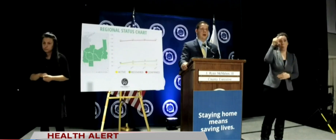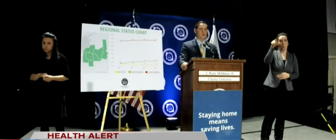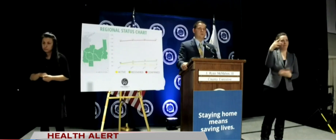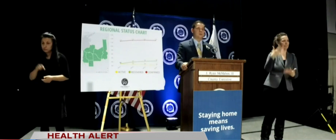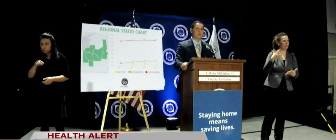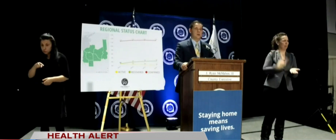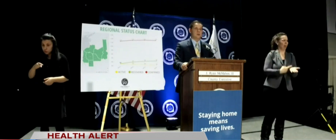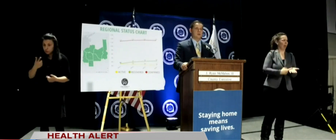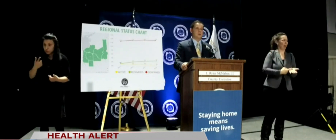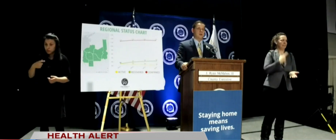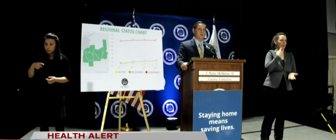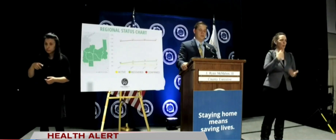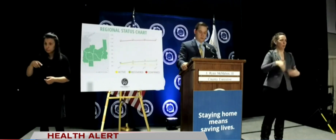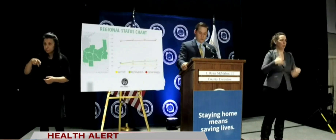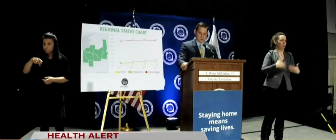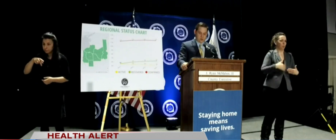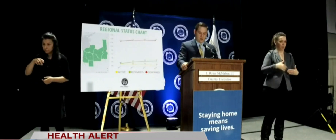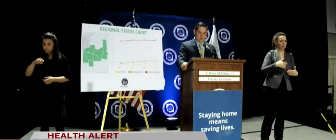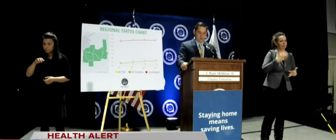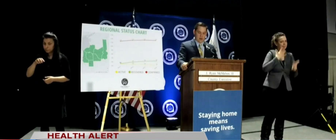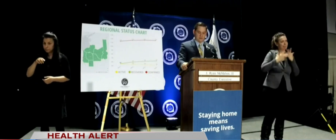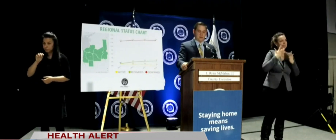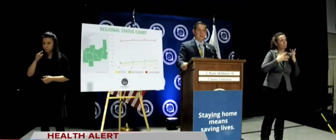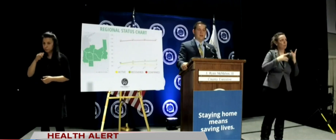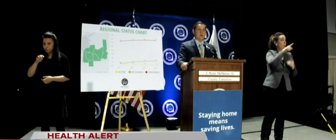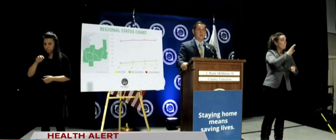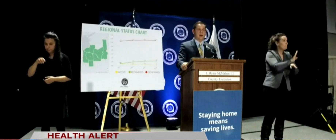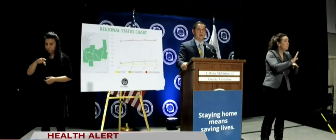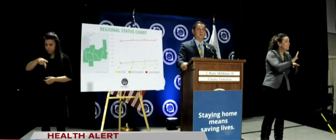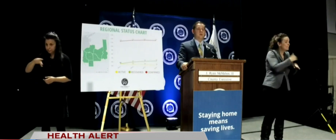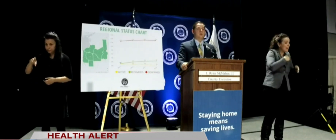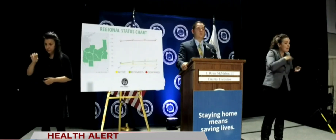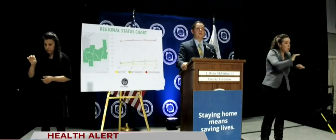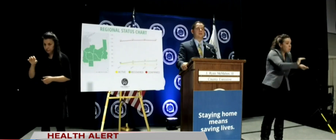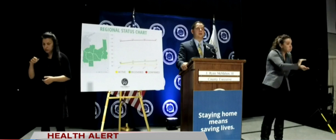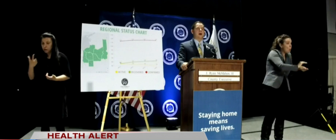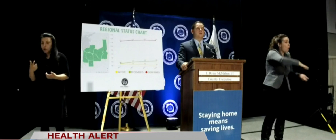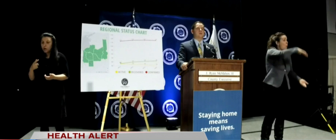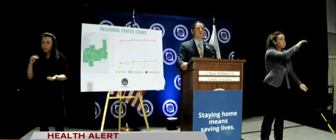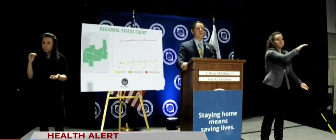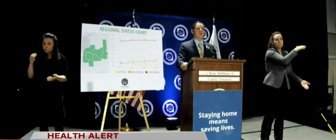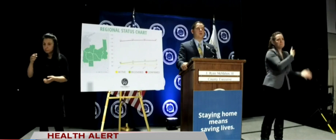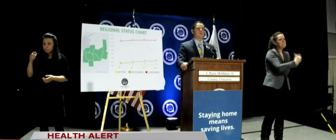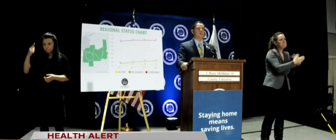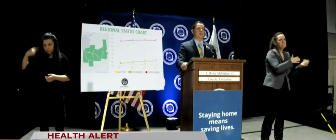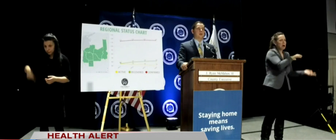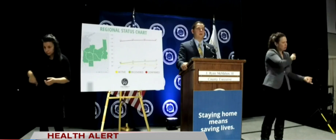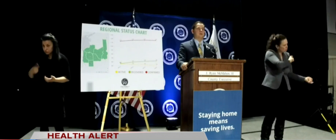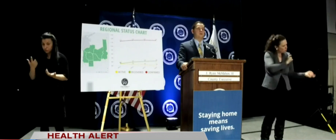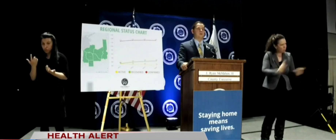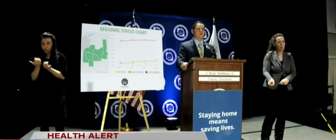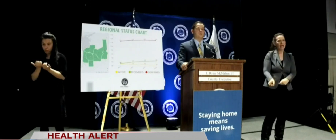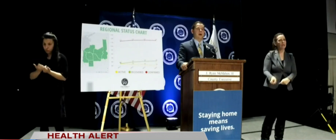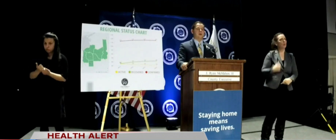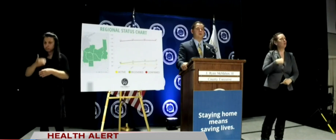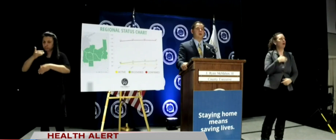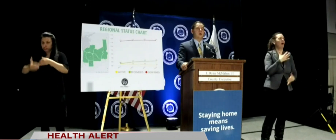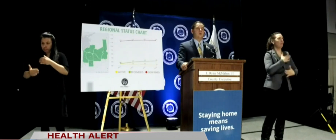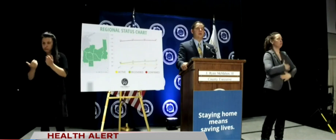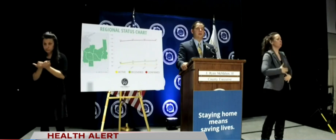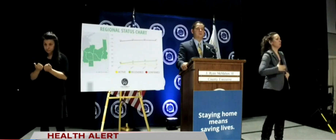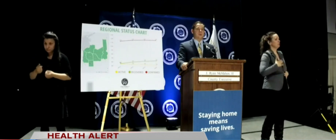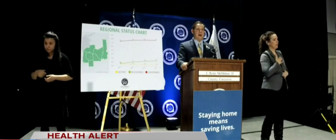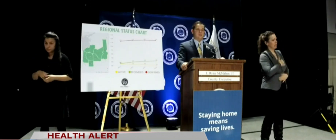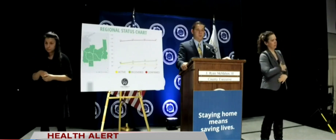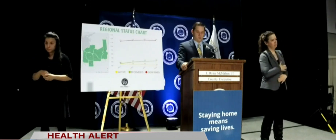the gowns, the face shields. If you have anything hanging around, we get them out to nursing homes, we get them out to first responders,